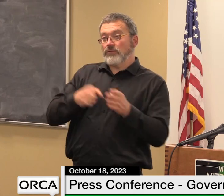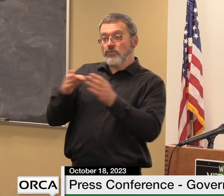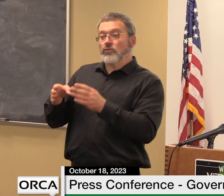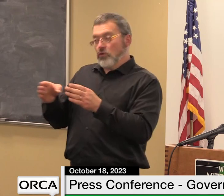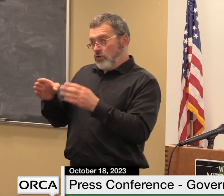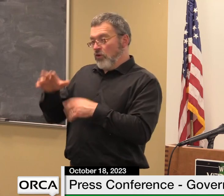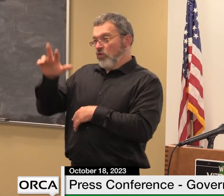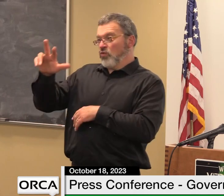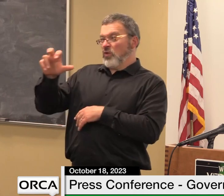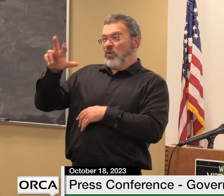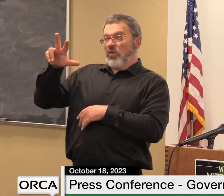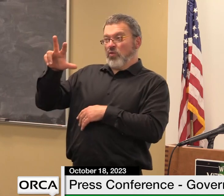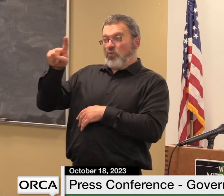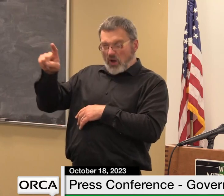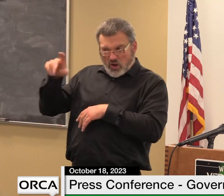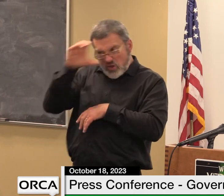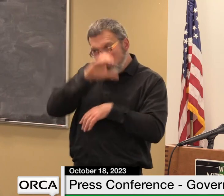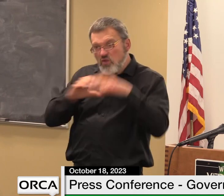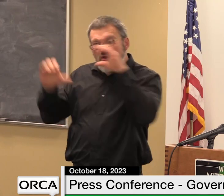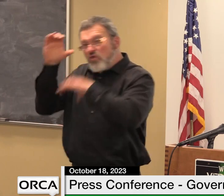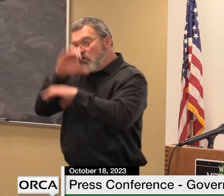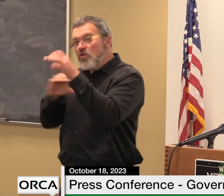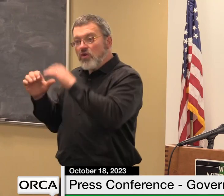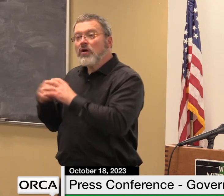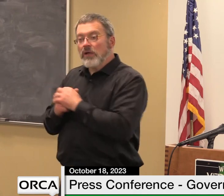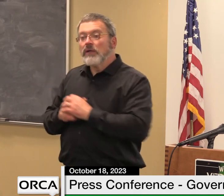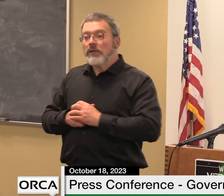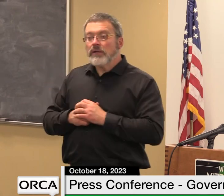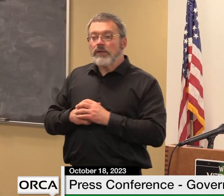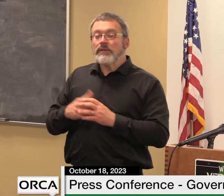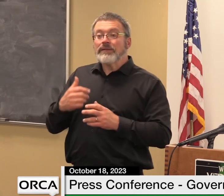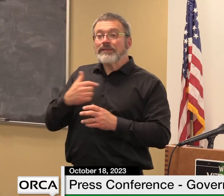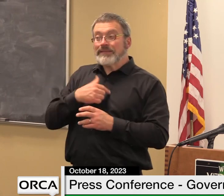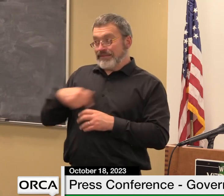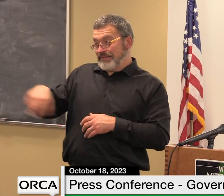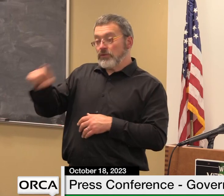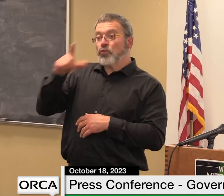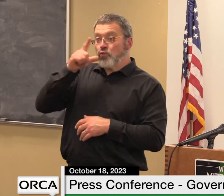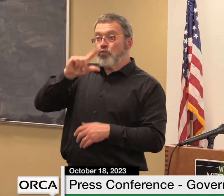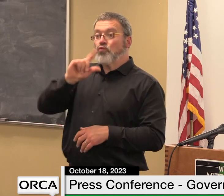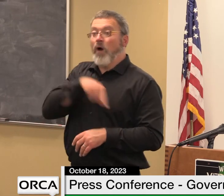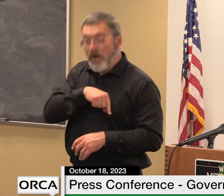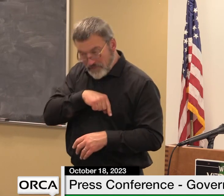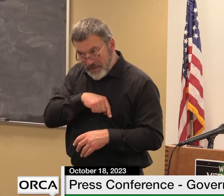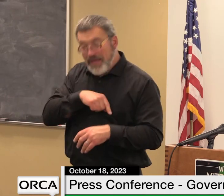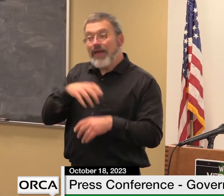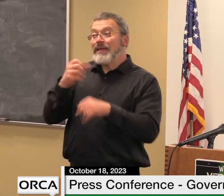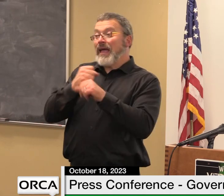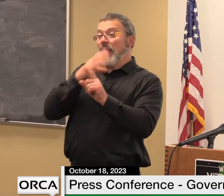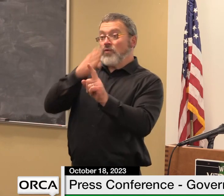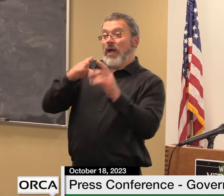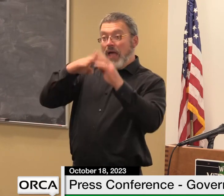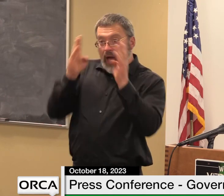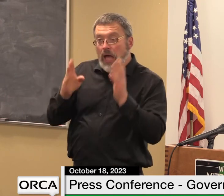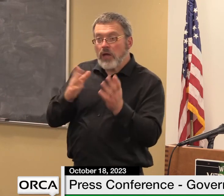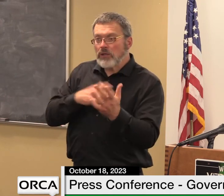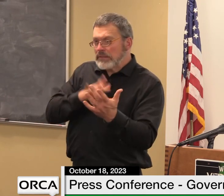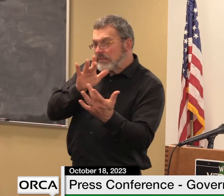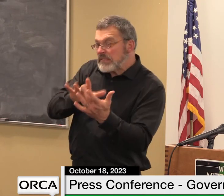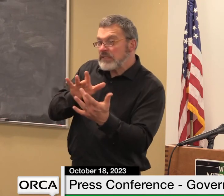and we maintain contact with those who are eligible for direct housing to check in to make sure that they